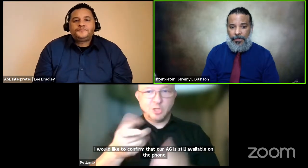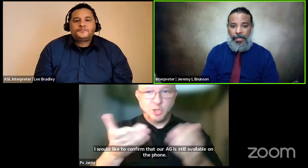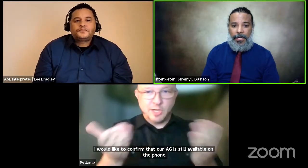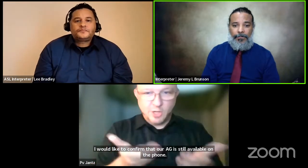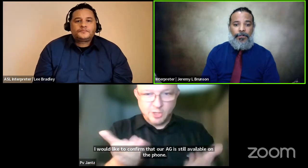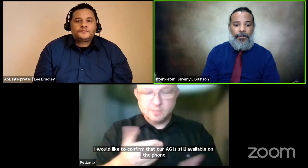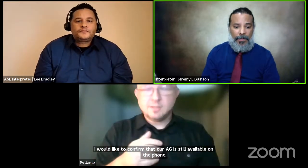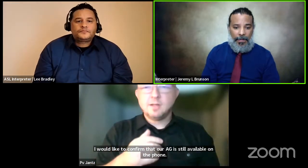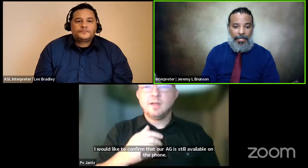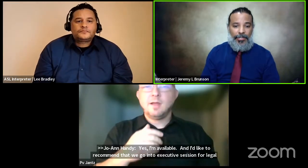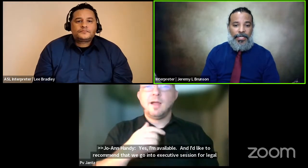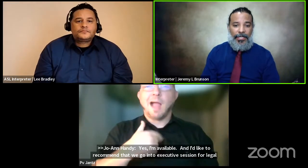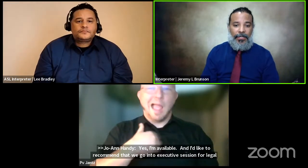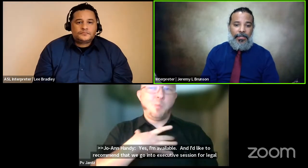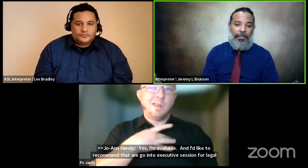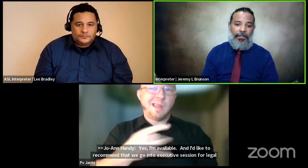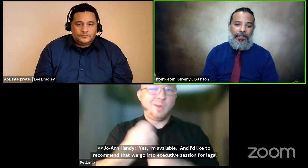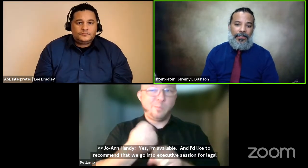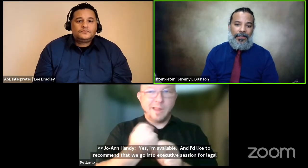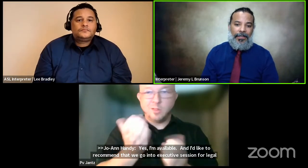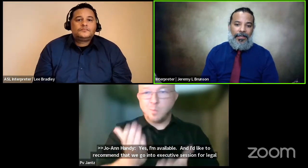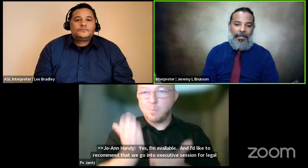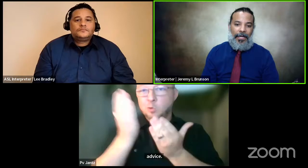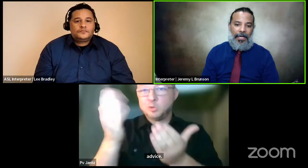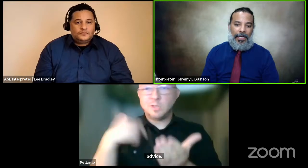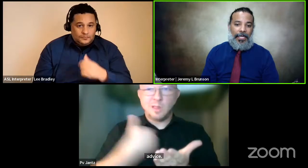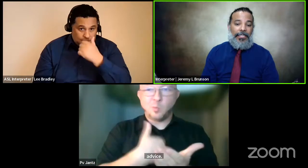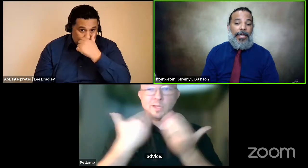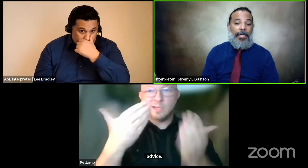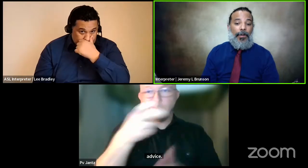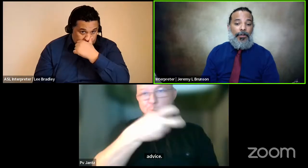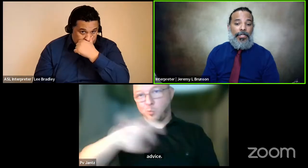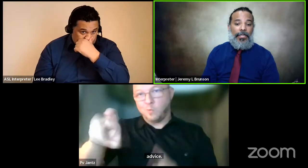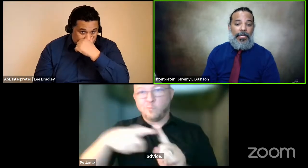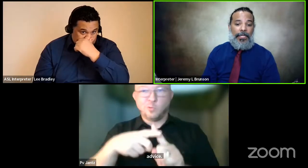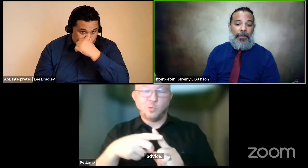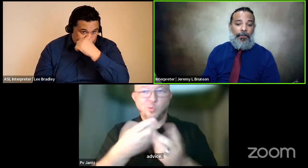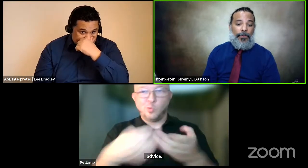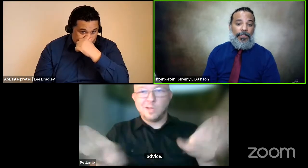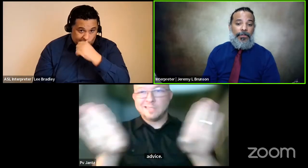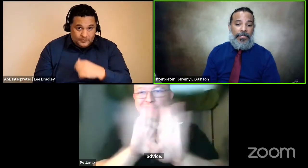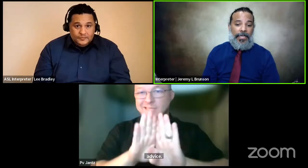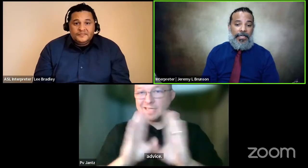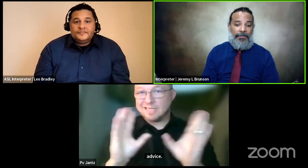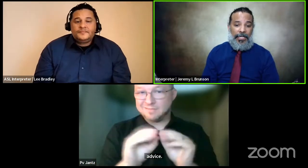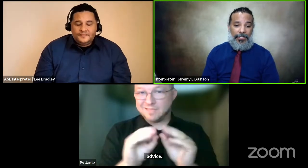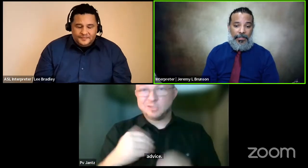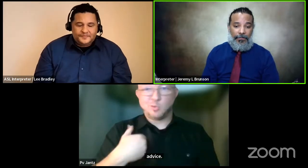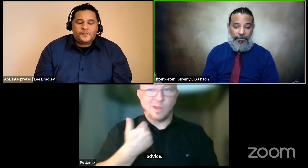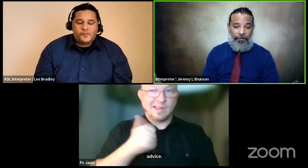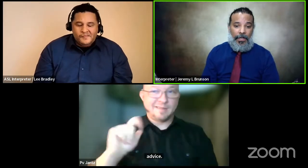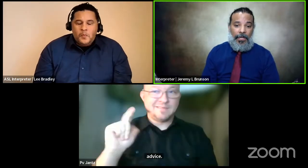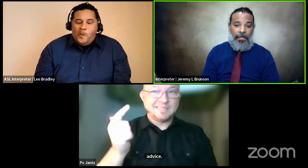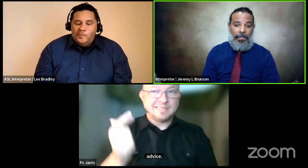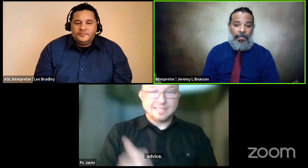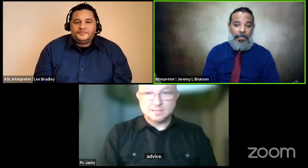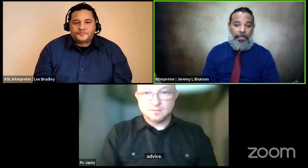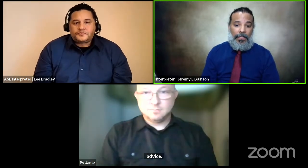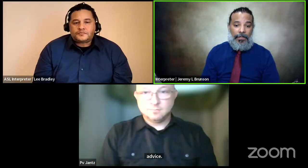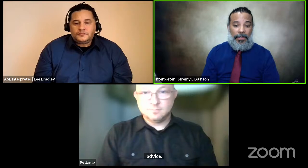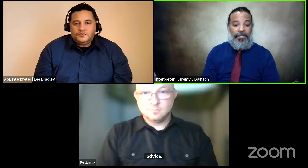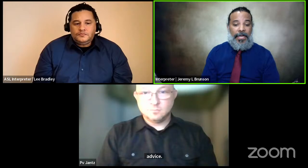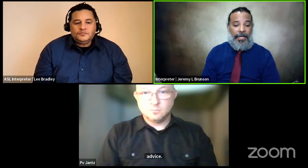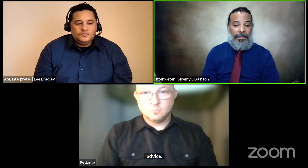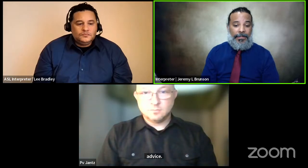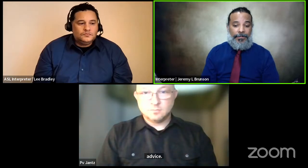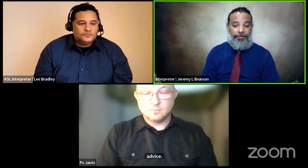Thank you, Joy. I'm glad you're here. And I'd like to make a motion that we move into executive session.